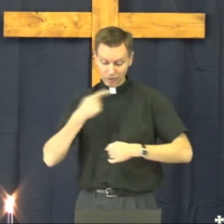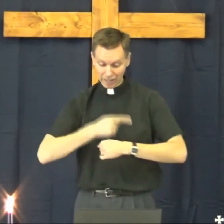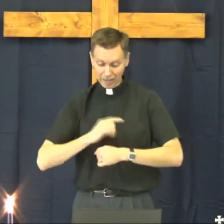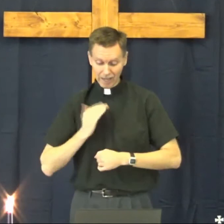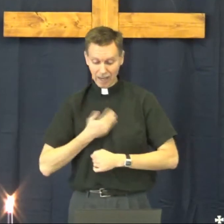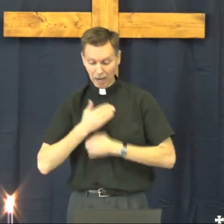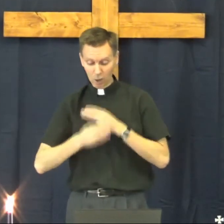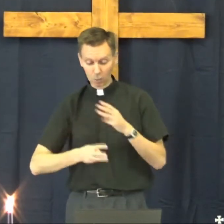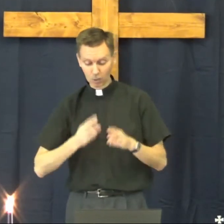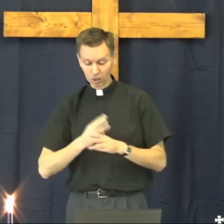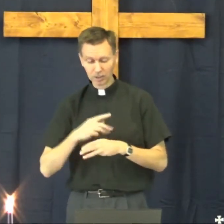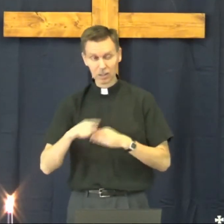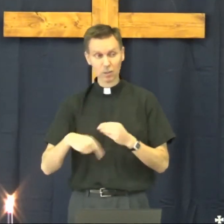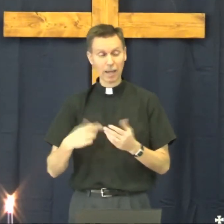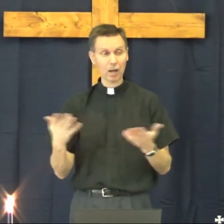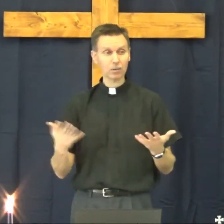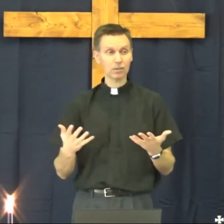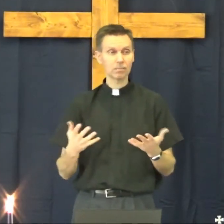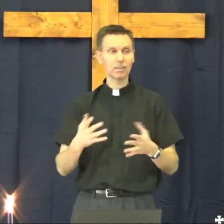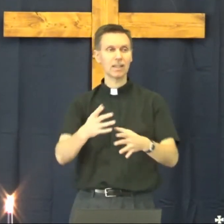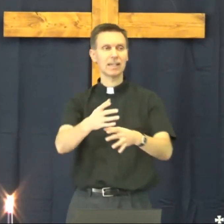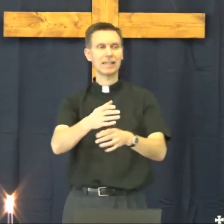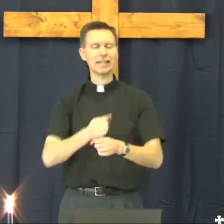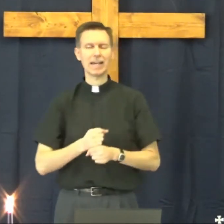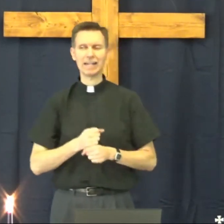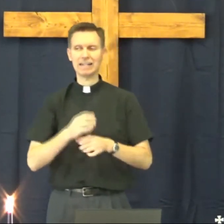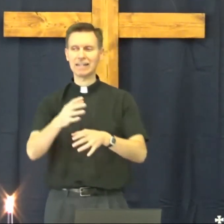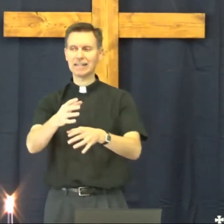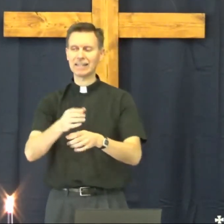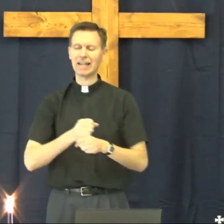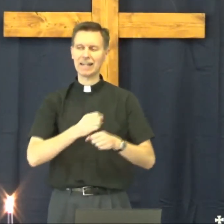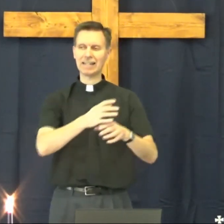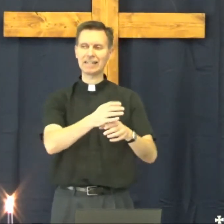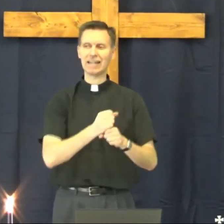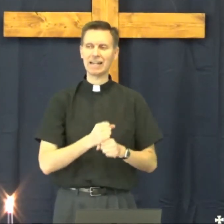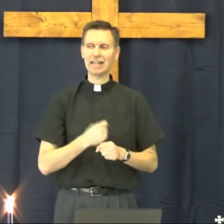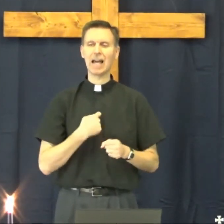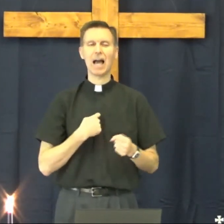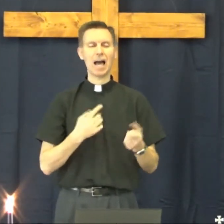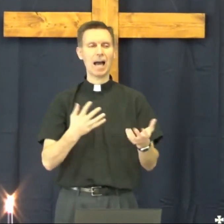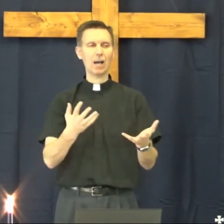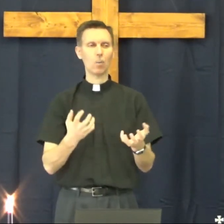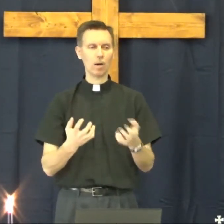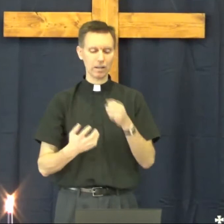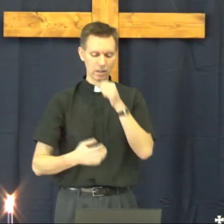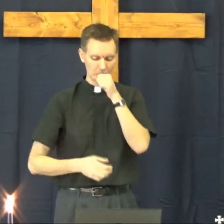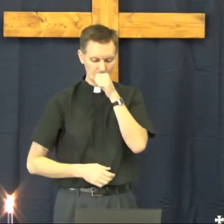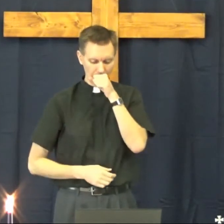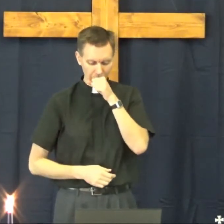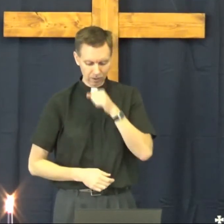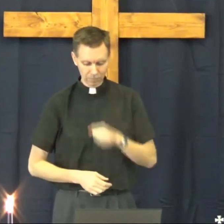Today, our world is about getting, getting, getting. I want.